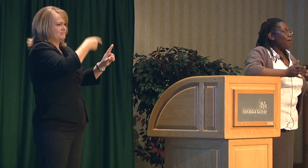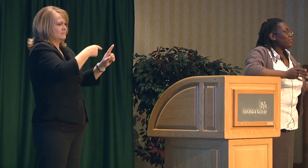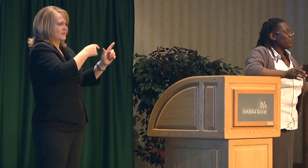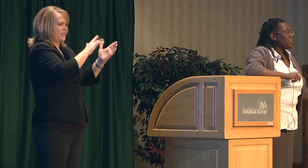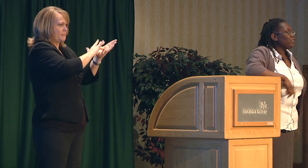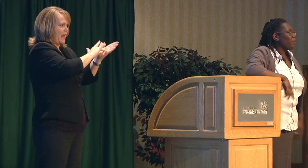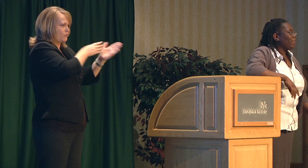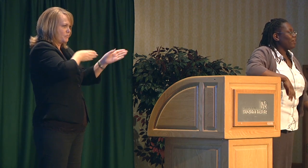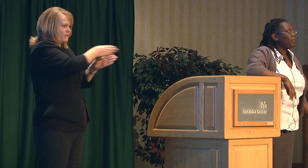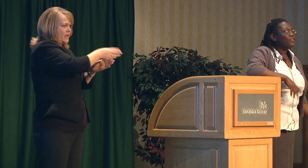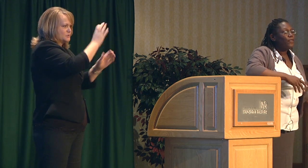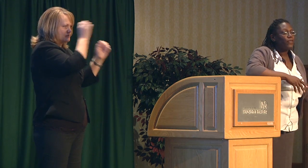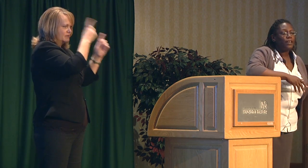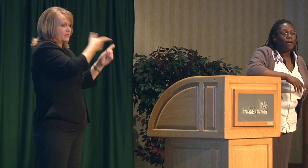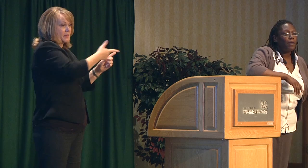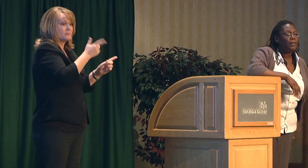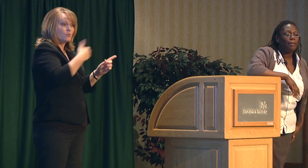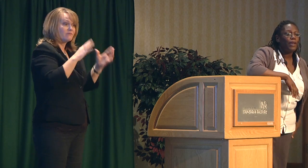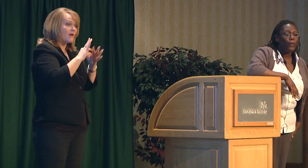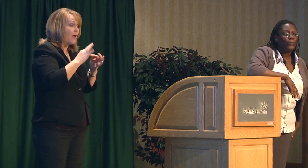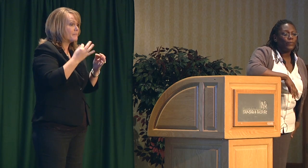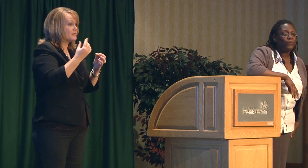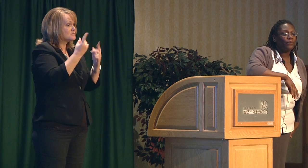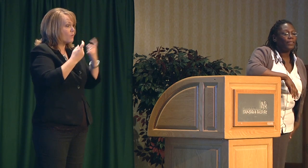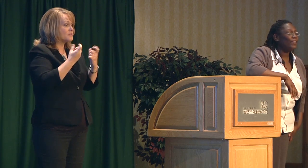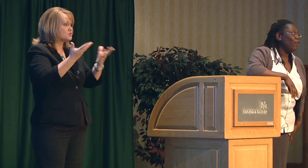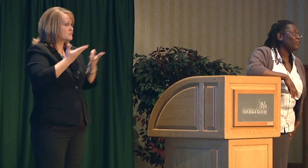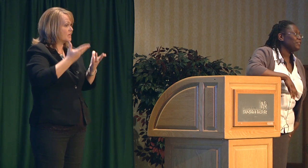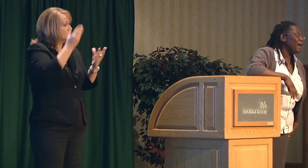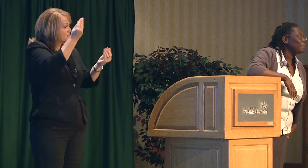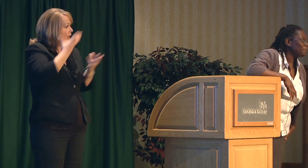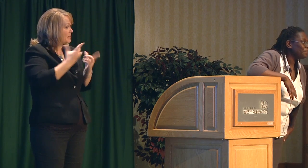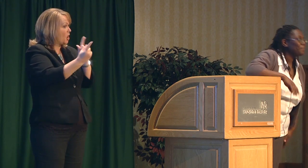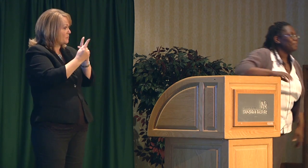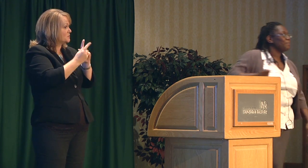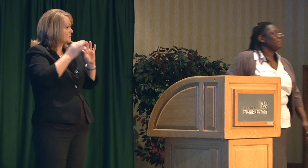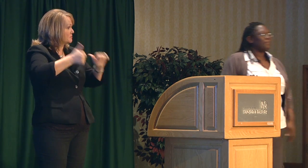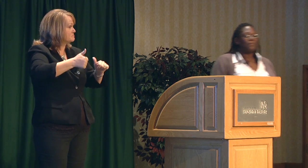have any comments or suggestions for me later, please feel free to come up and let me know. Thank you all for your time.